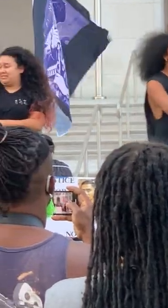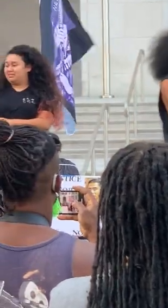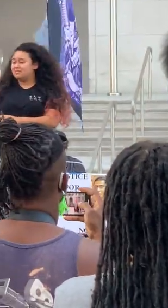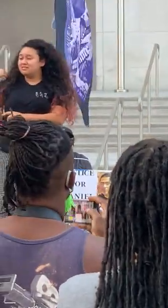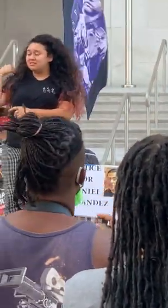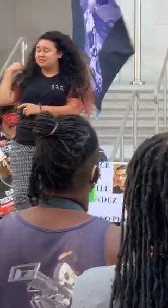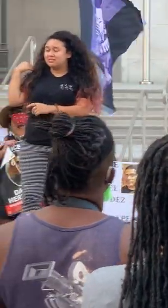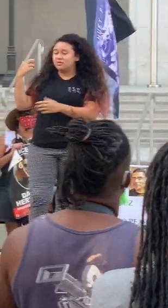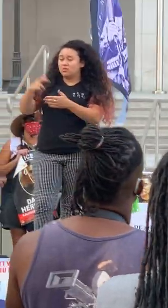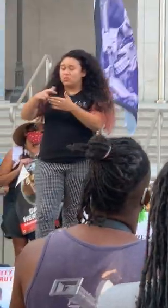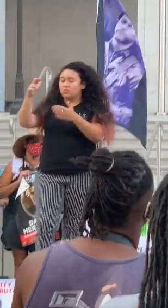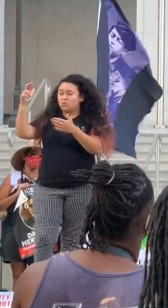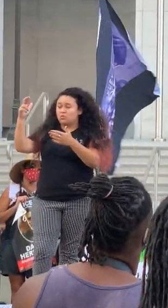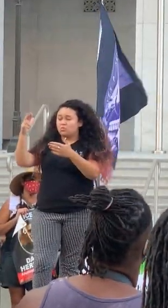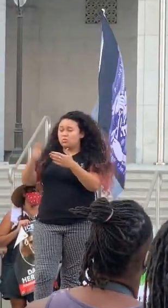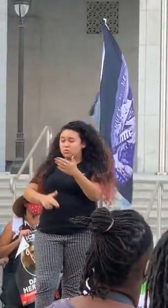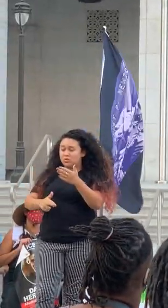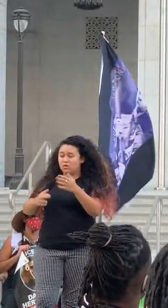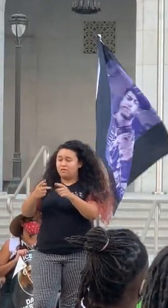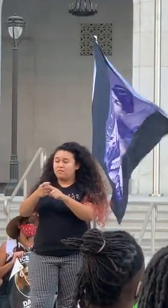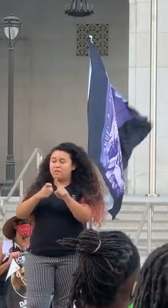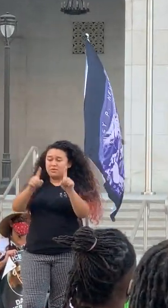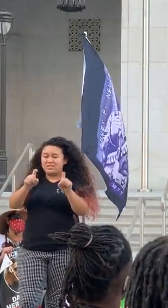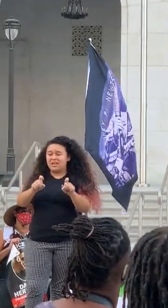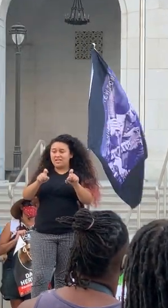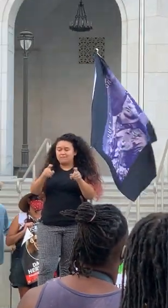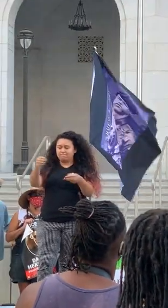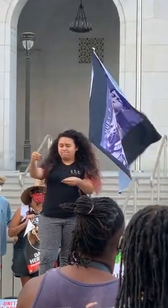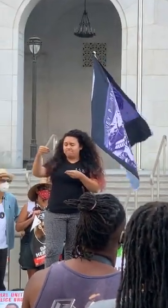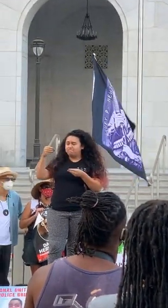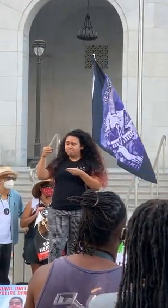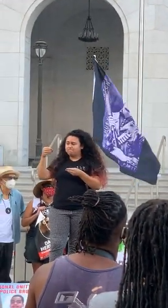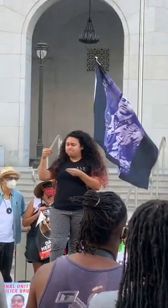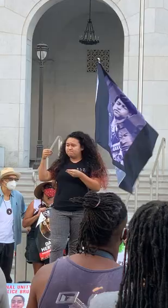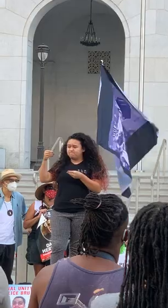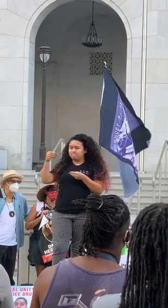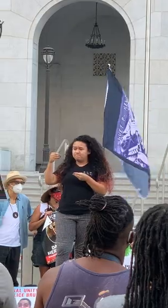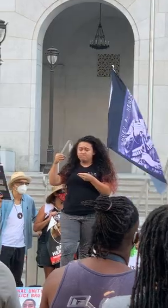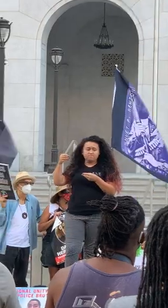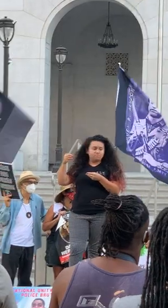2018, the results from a test came in.